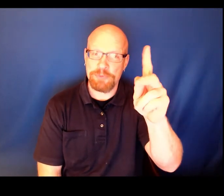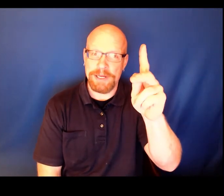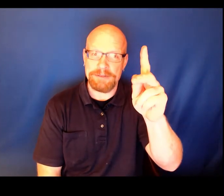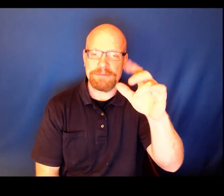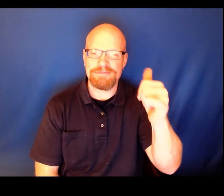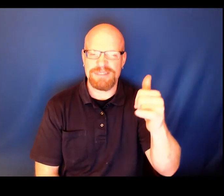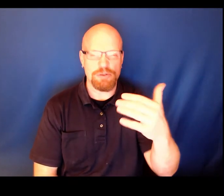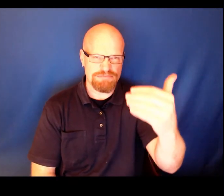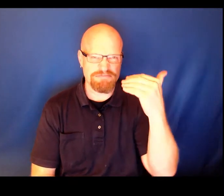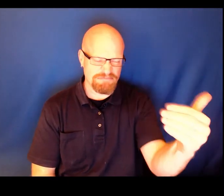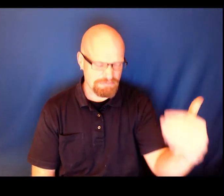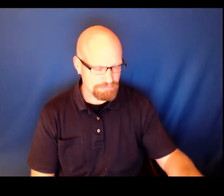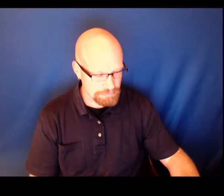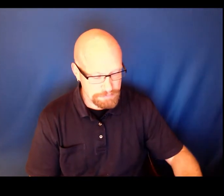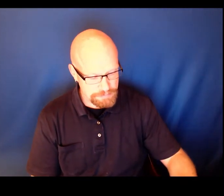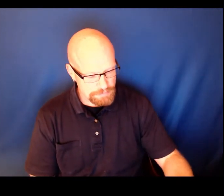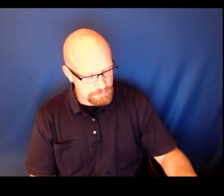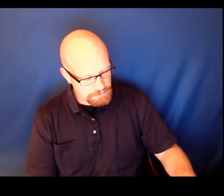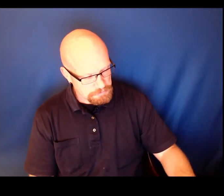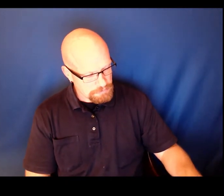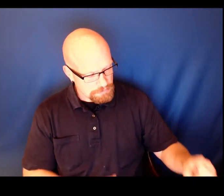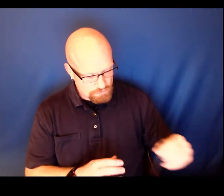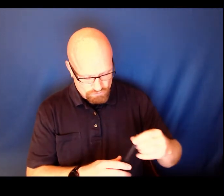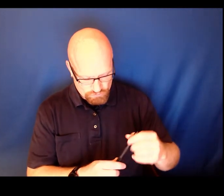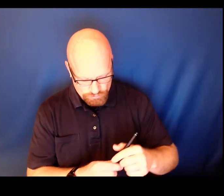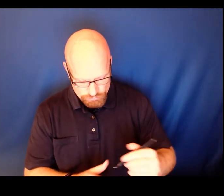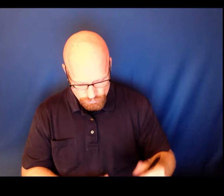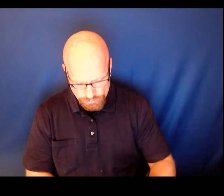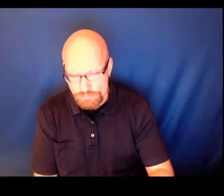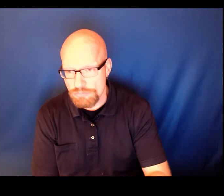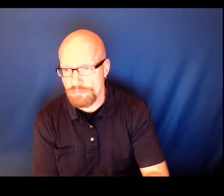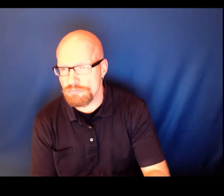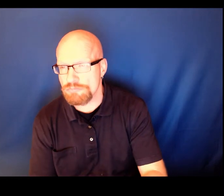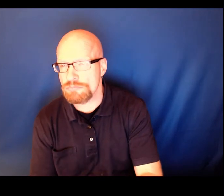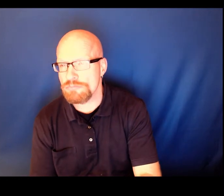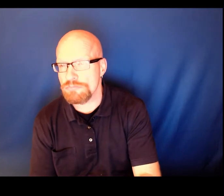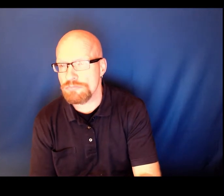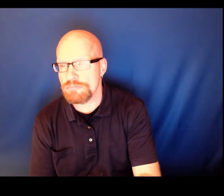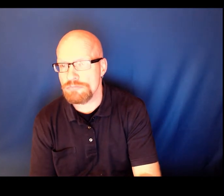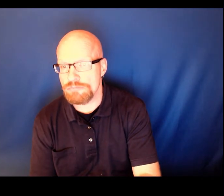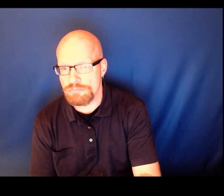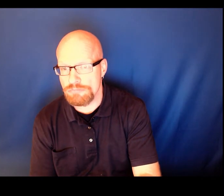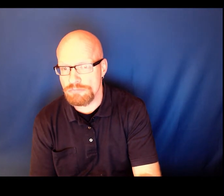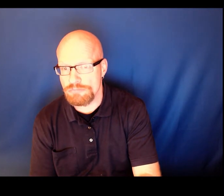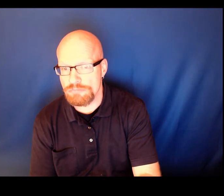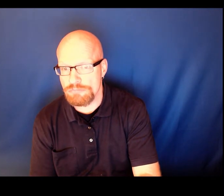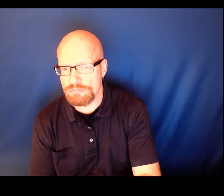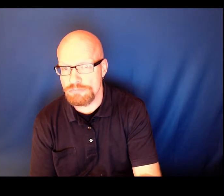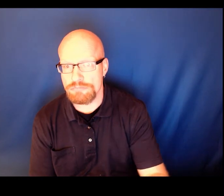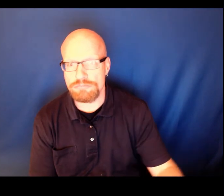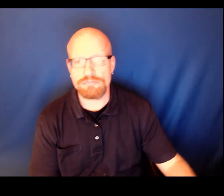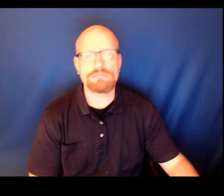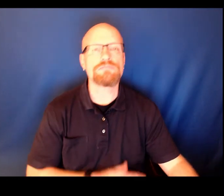And this is a polynomial. Now, on to the next part of our vlog.